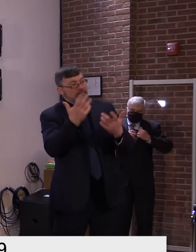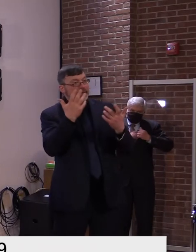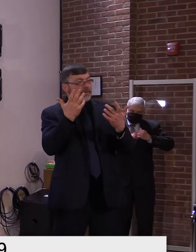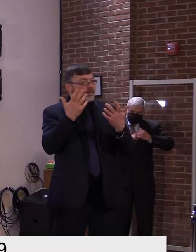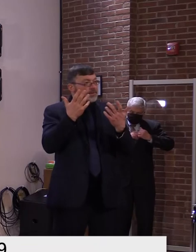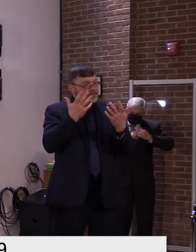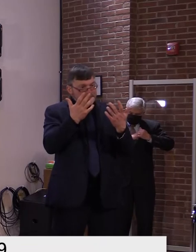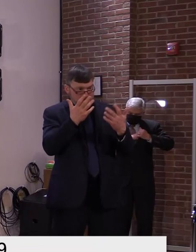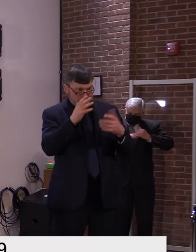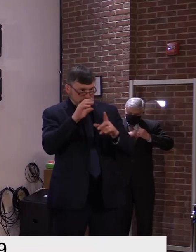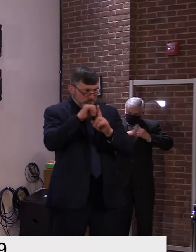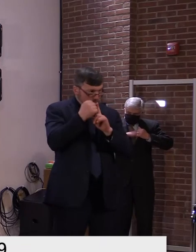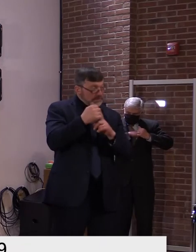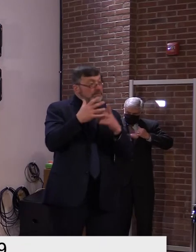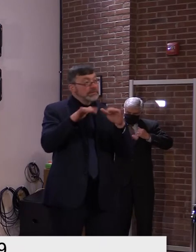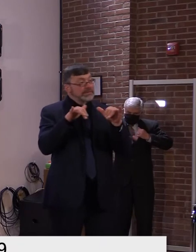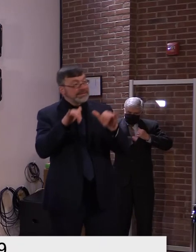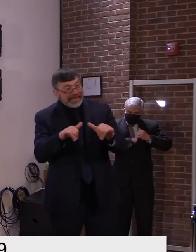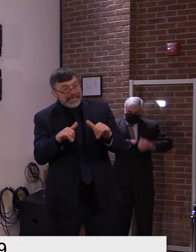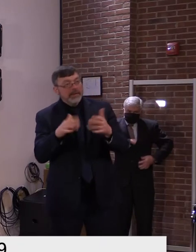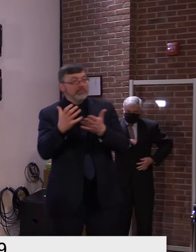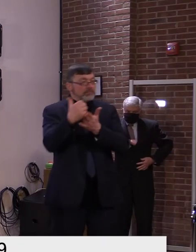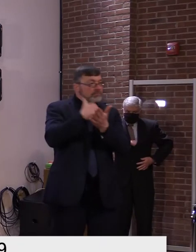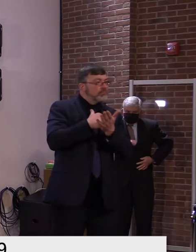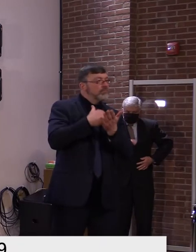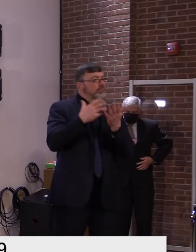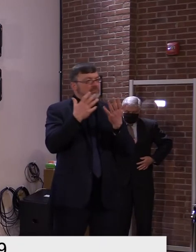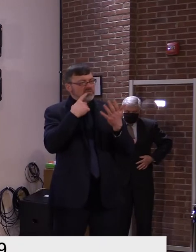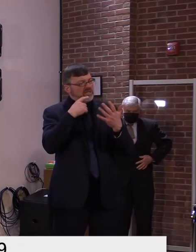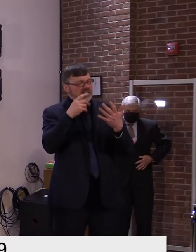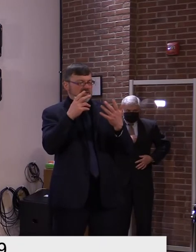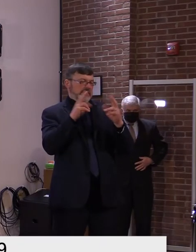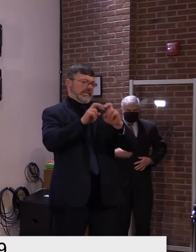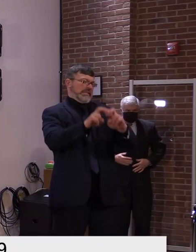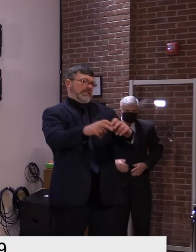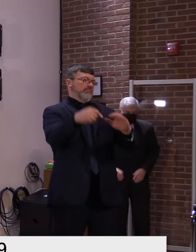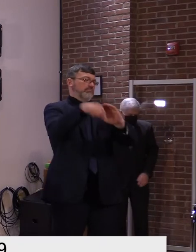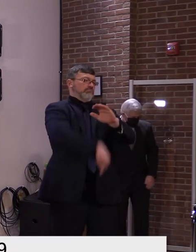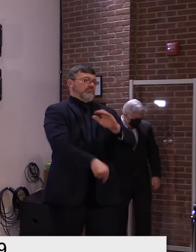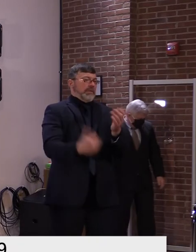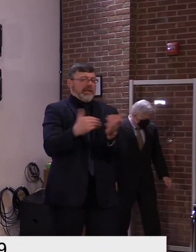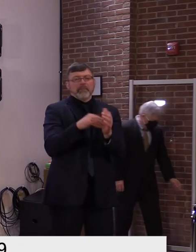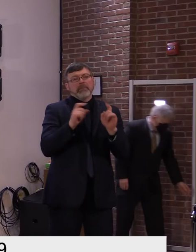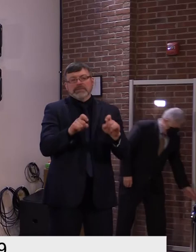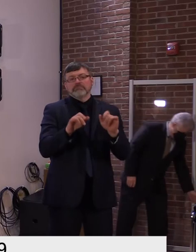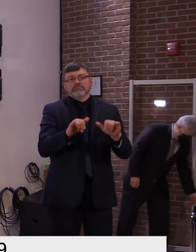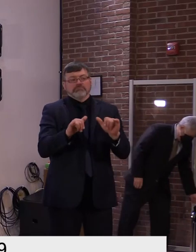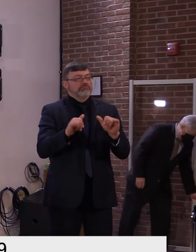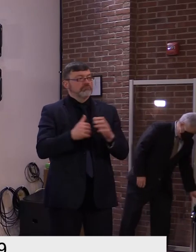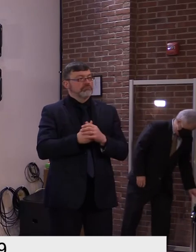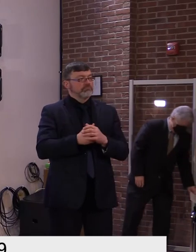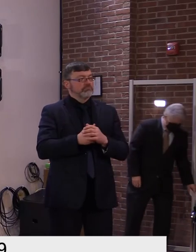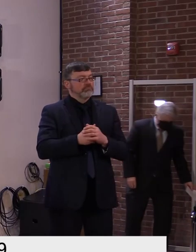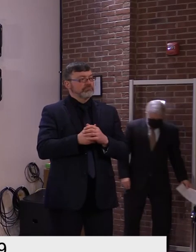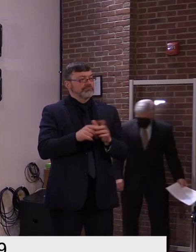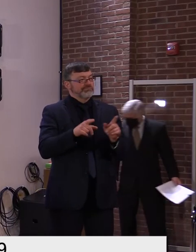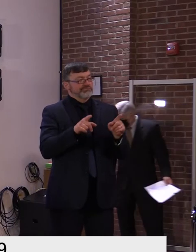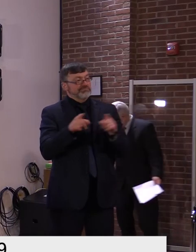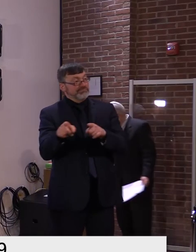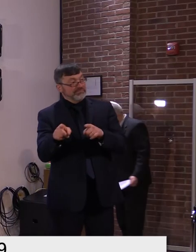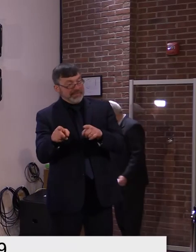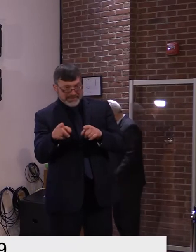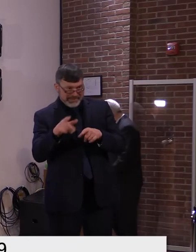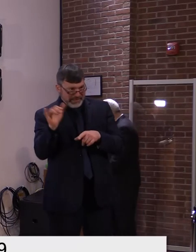over the prior 12 months and actually even beyond that based on the statute. So there is